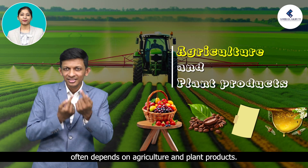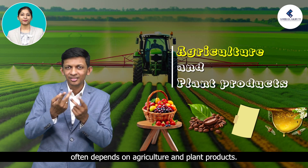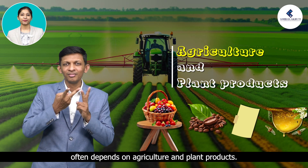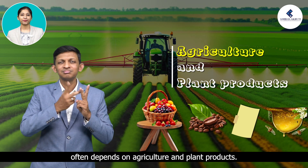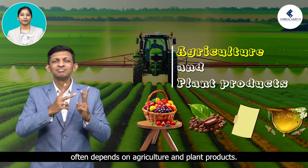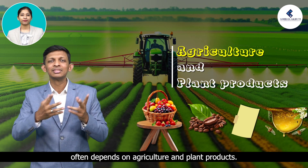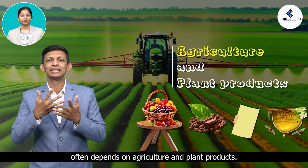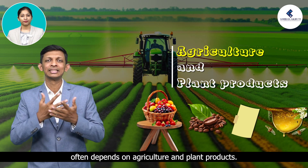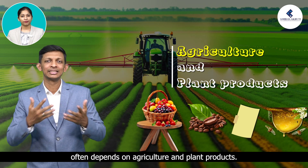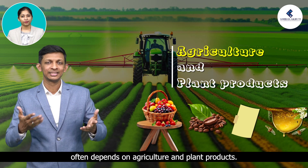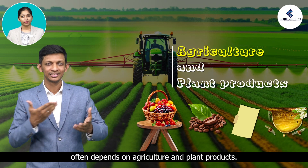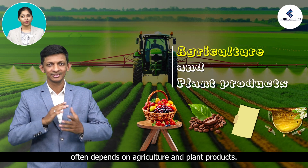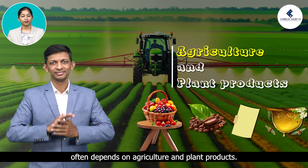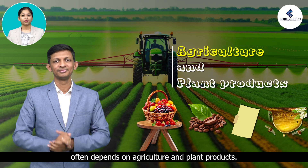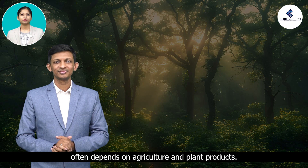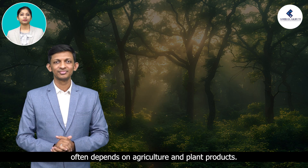products.